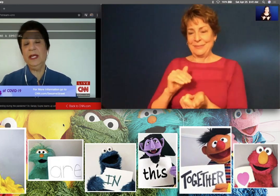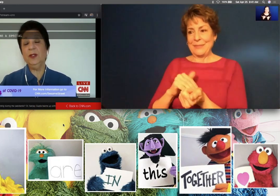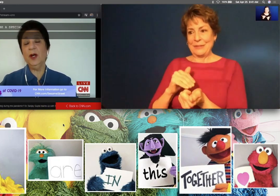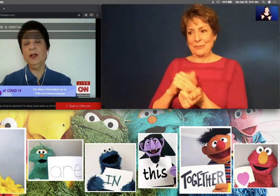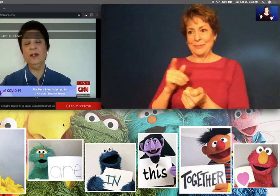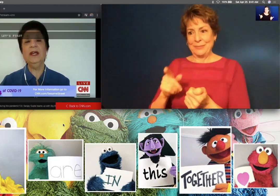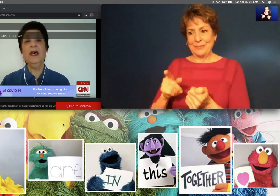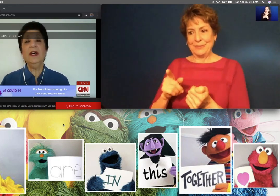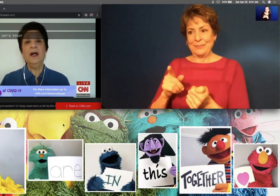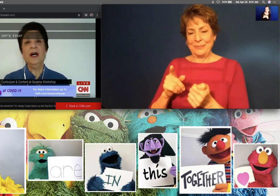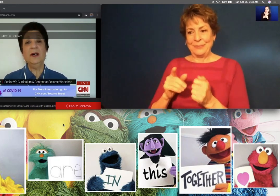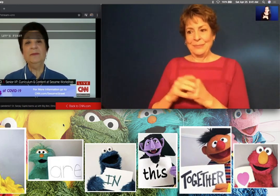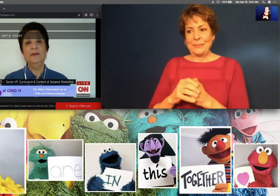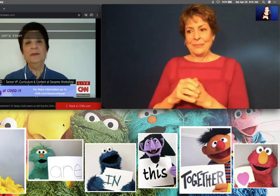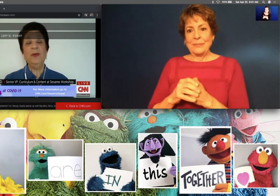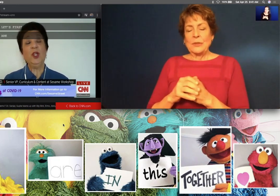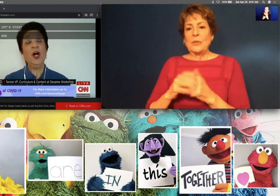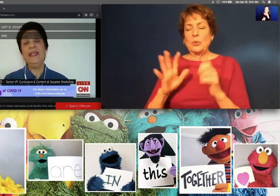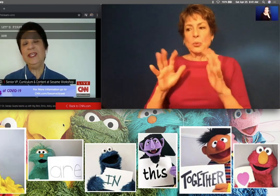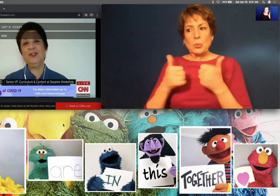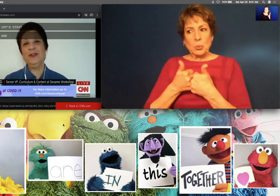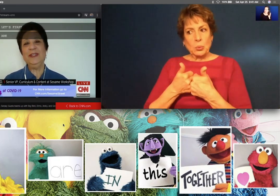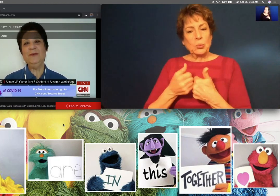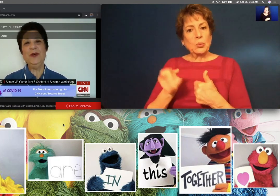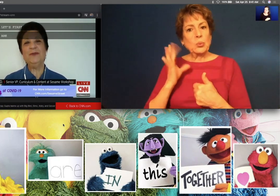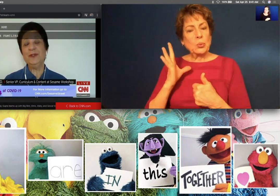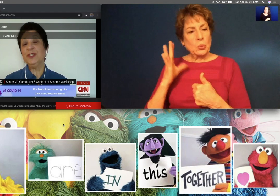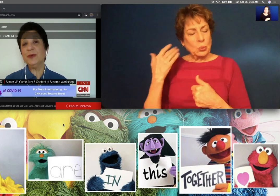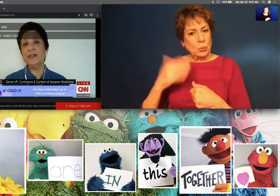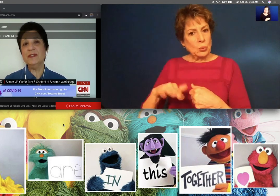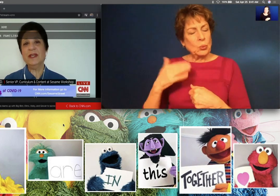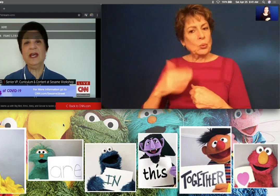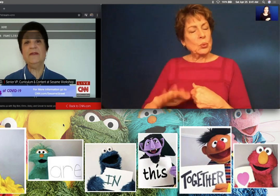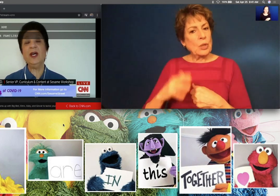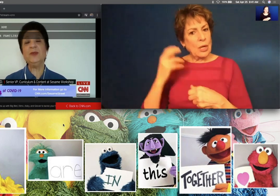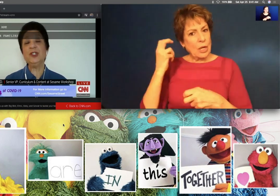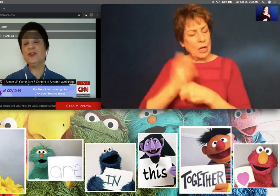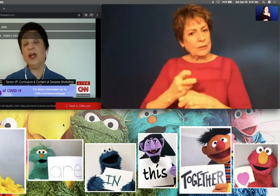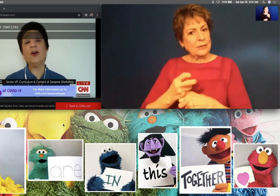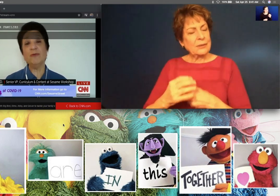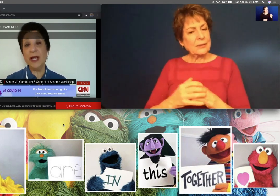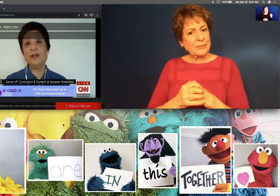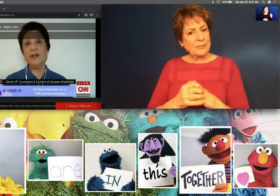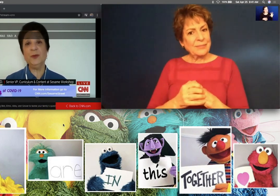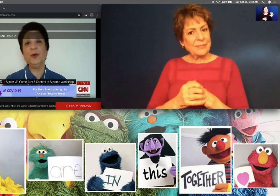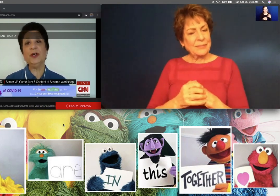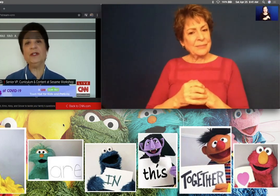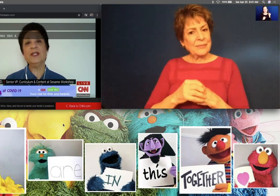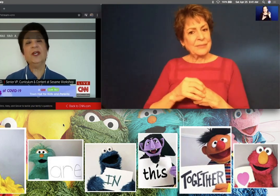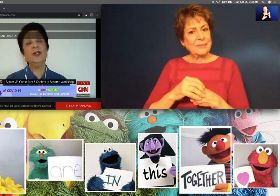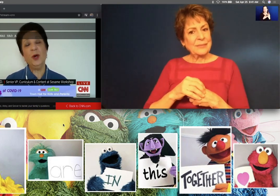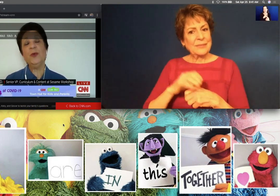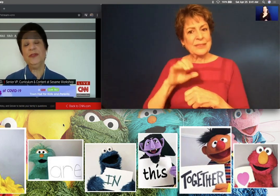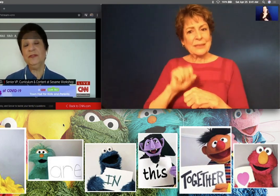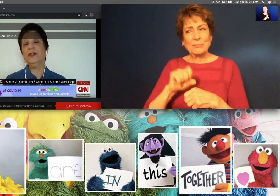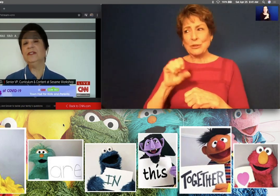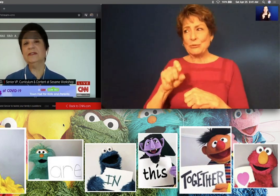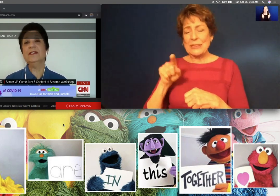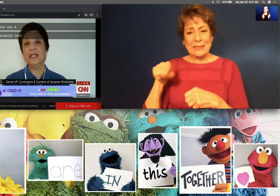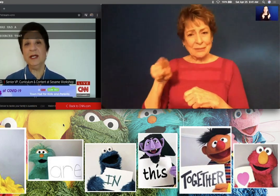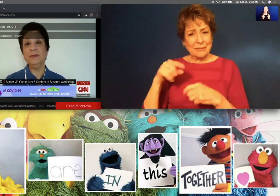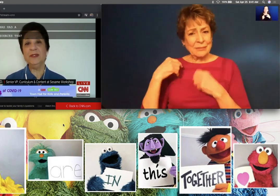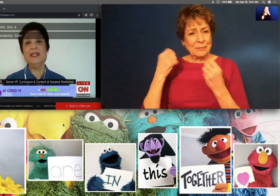about how these are challenging times for children and families. And Sesame Street has been we have a